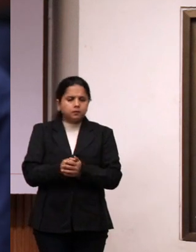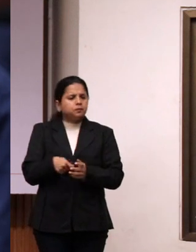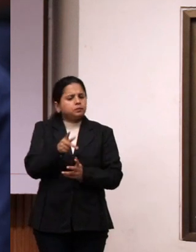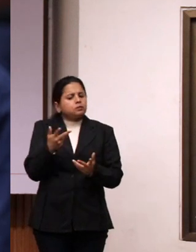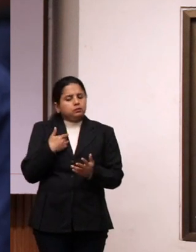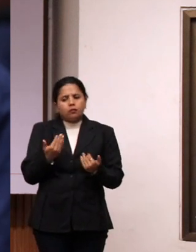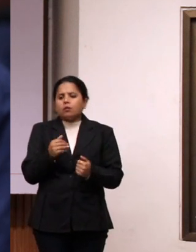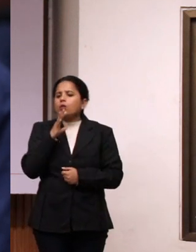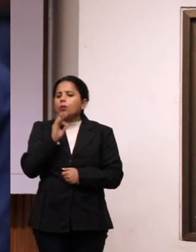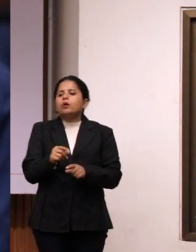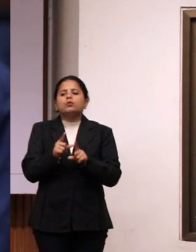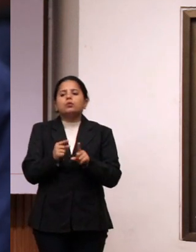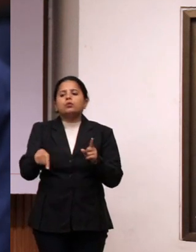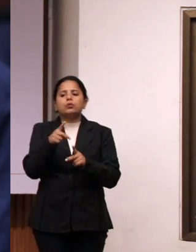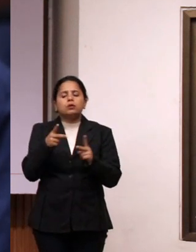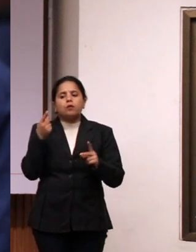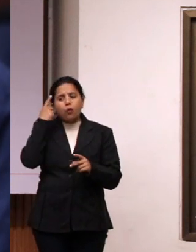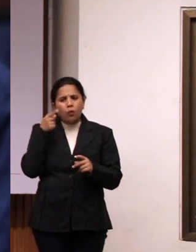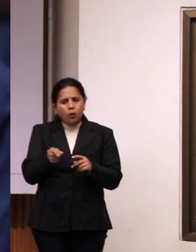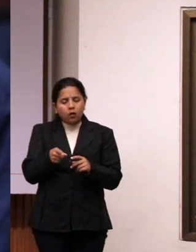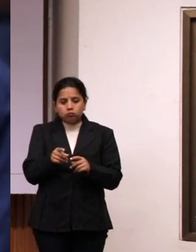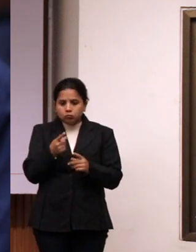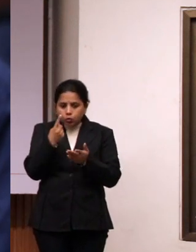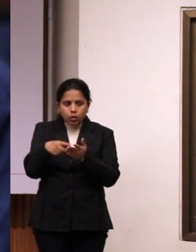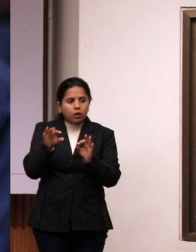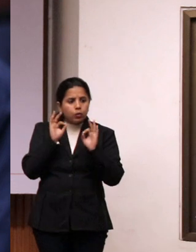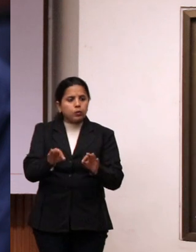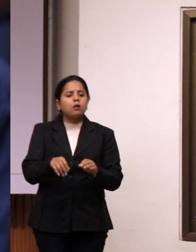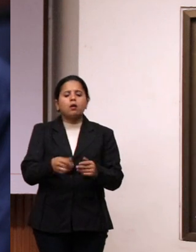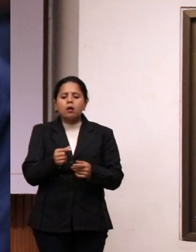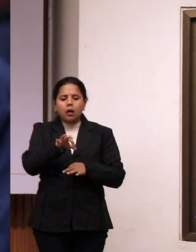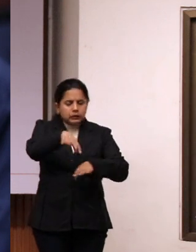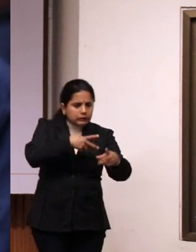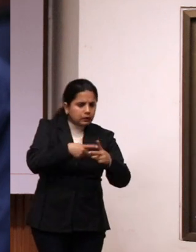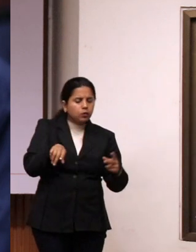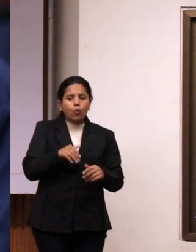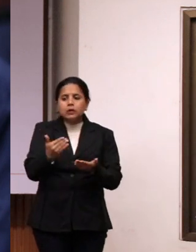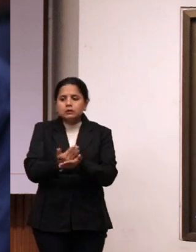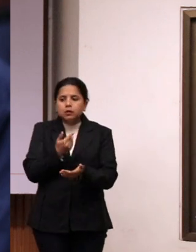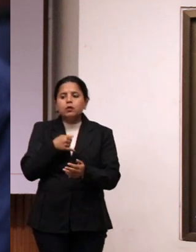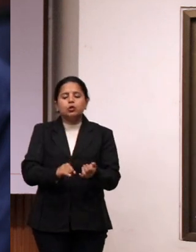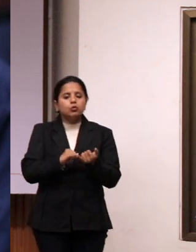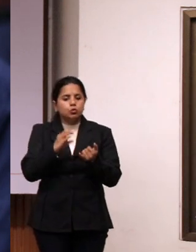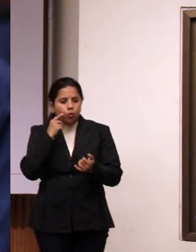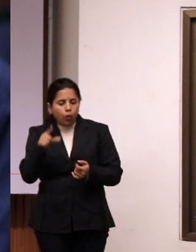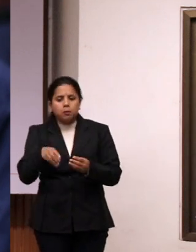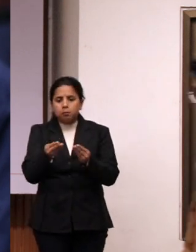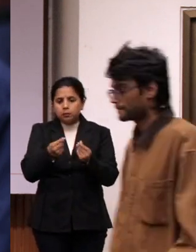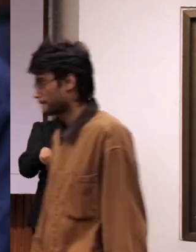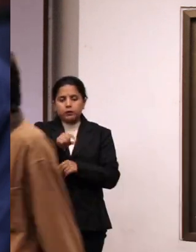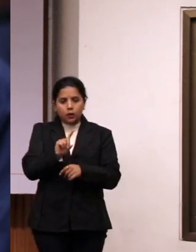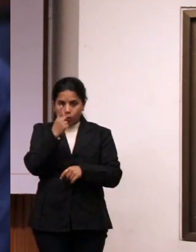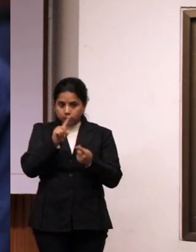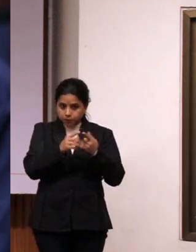can we really do about the concretization of urban landscapes, the protection of urban soils, number one? And